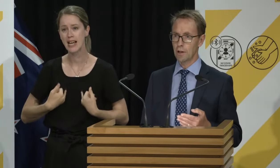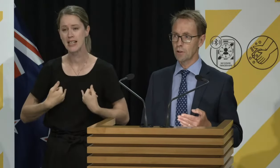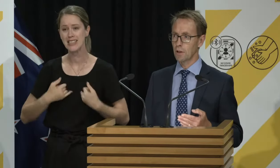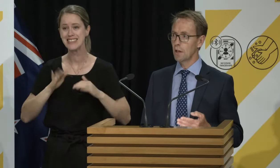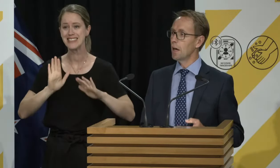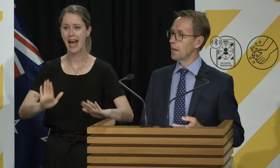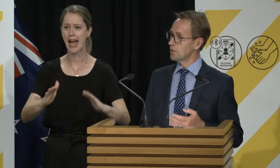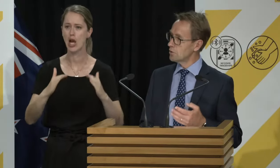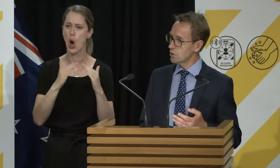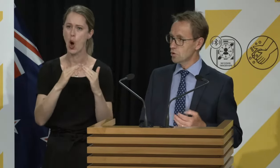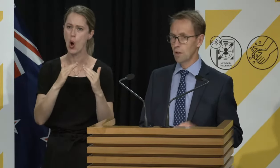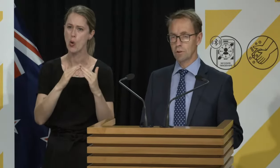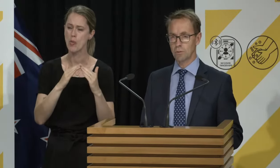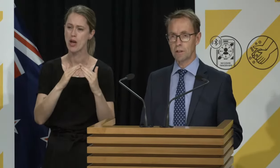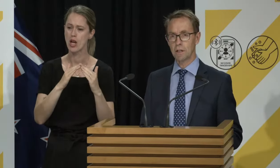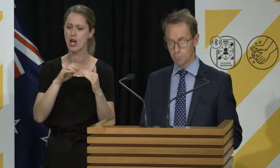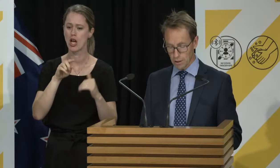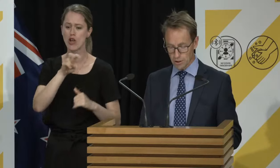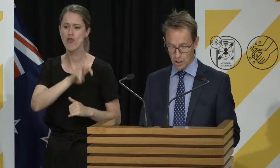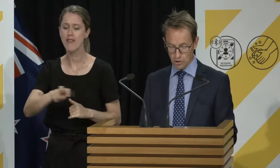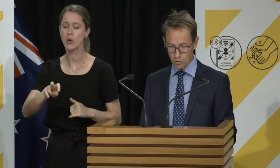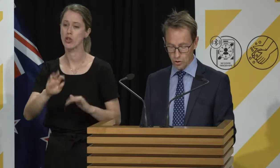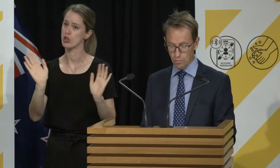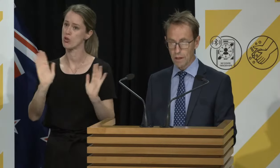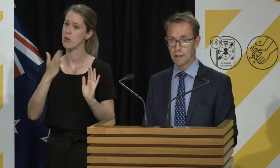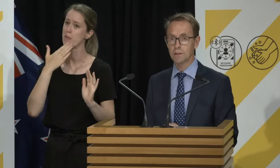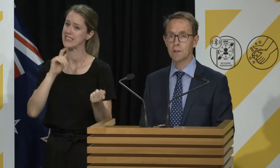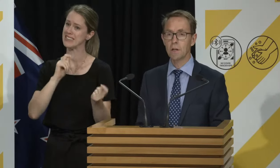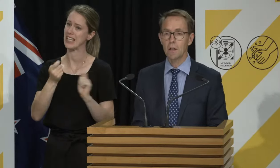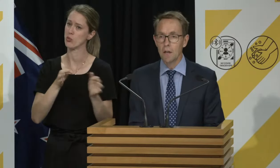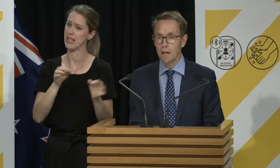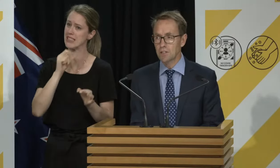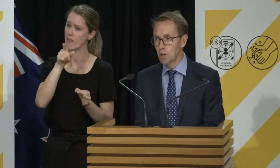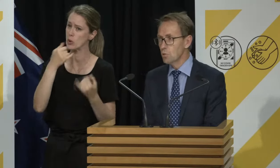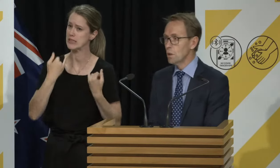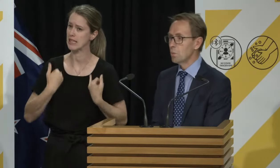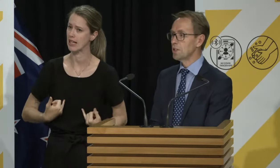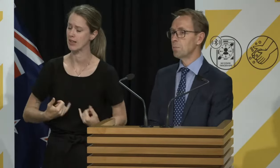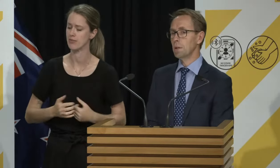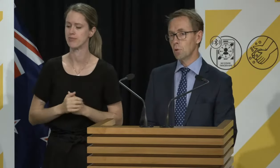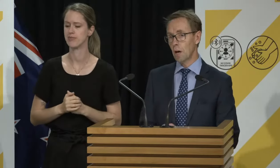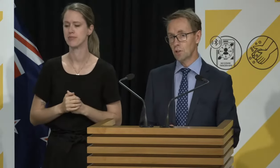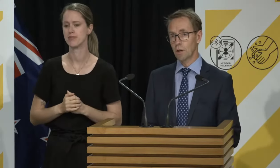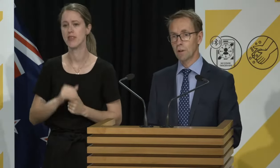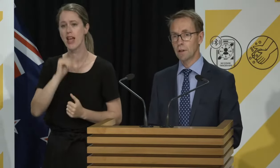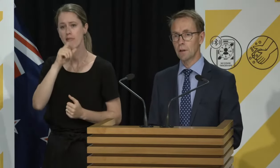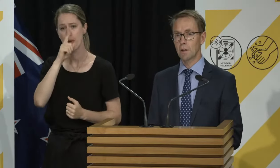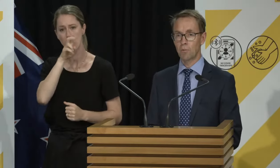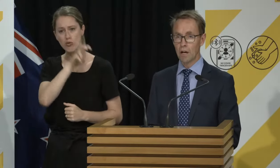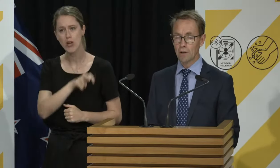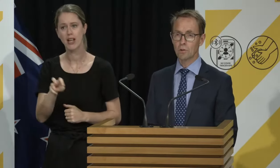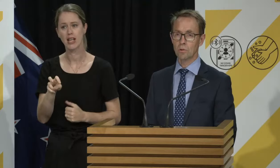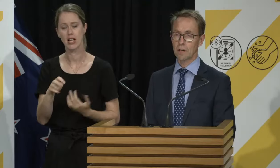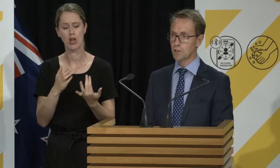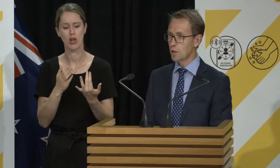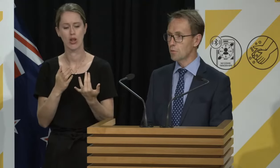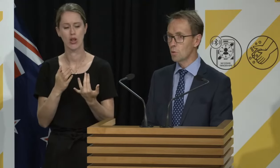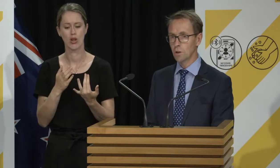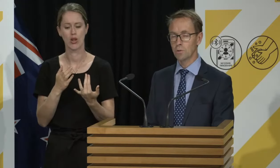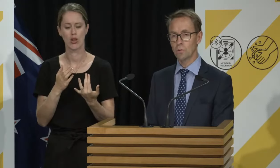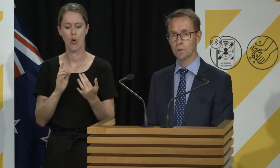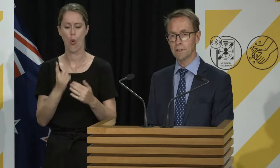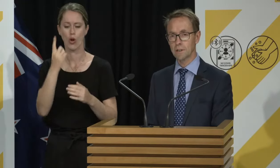go out and do not travel this weekend. Please change your travel plans. A special request to people who are travelling around or